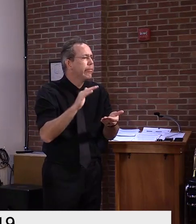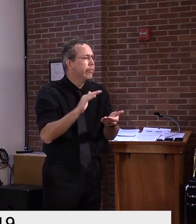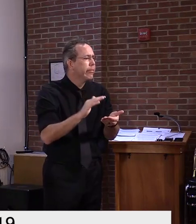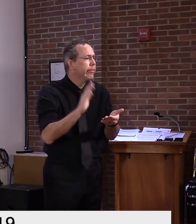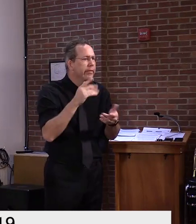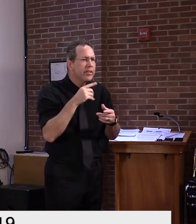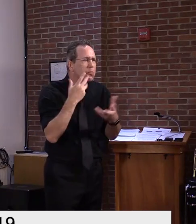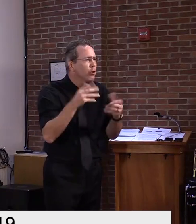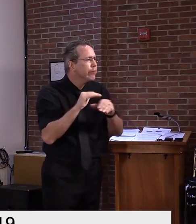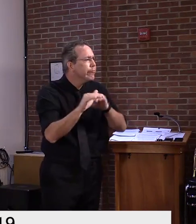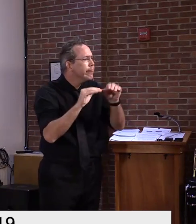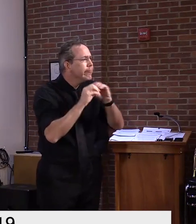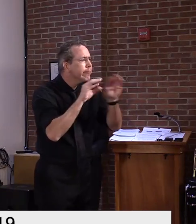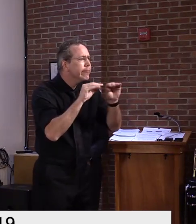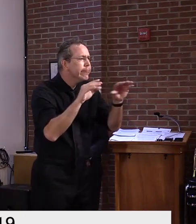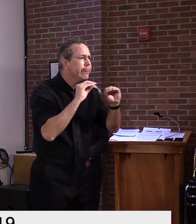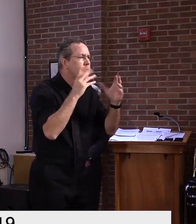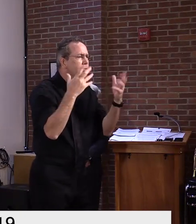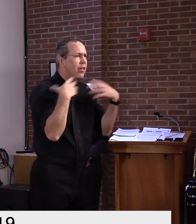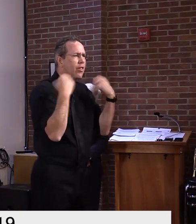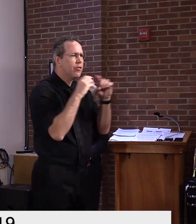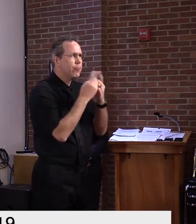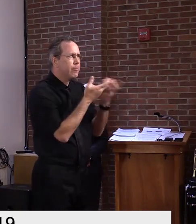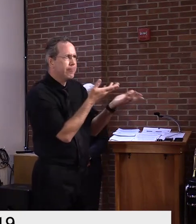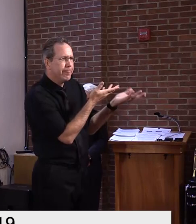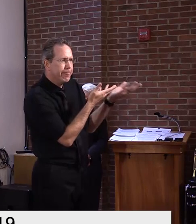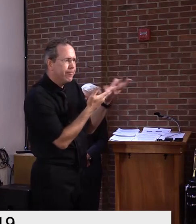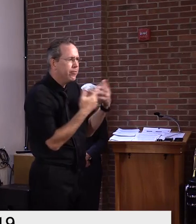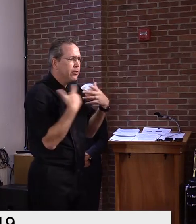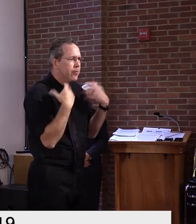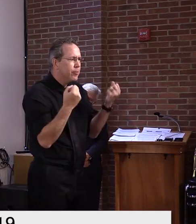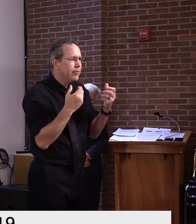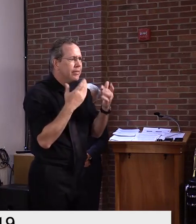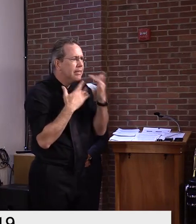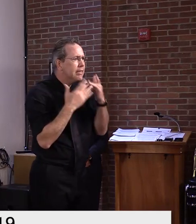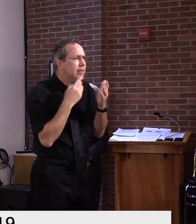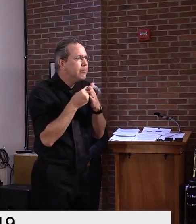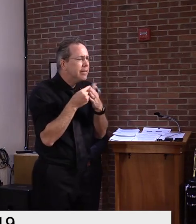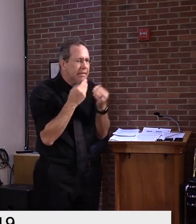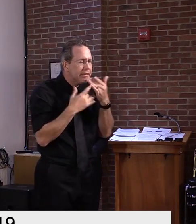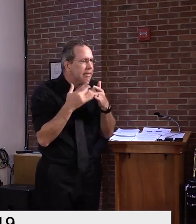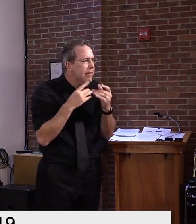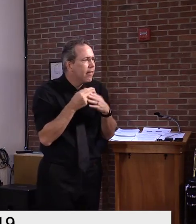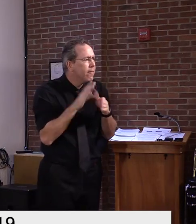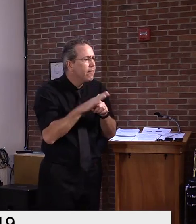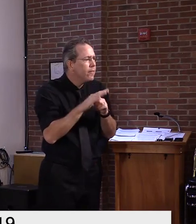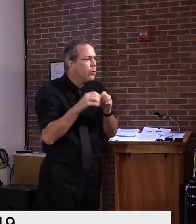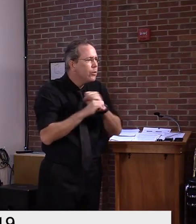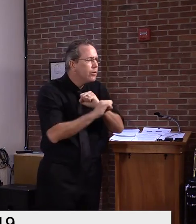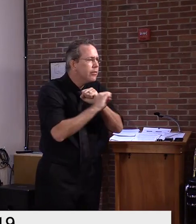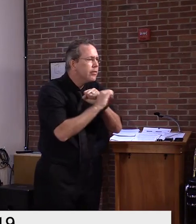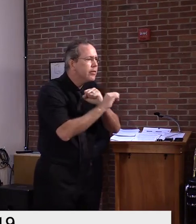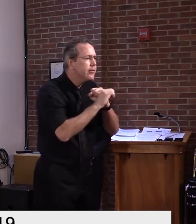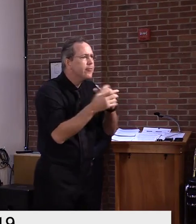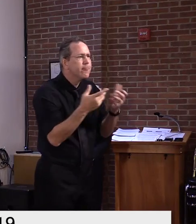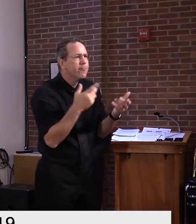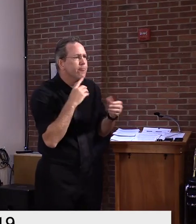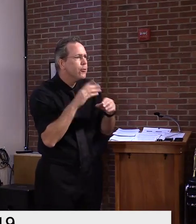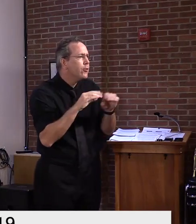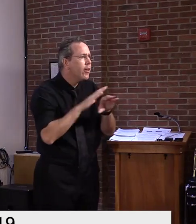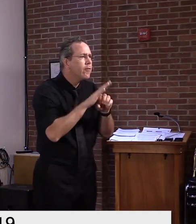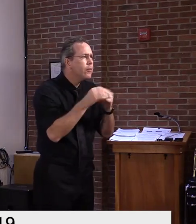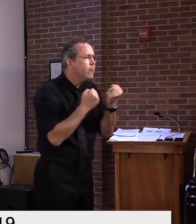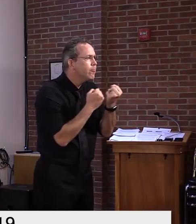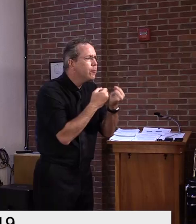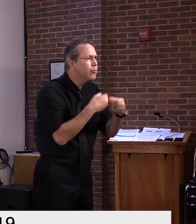from a national perspective have been underinvested in, and that causes some costs on the other end when you